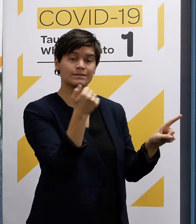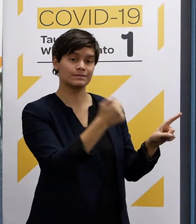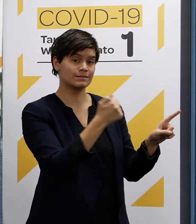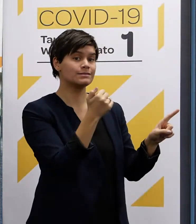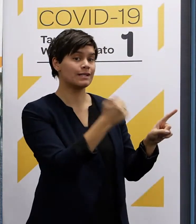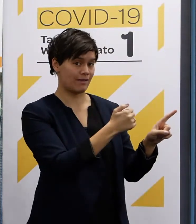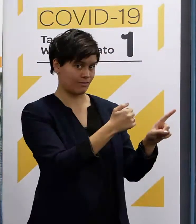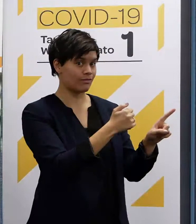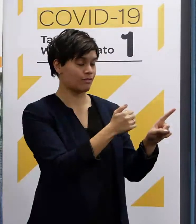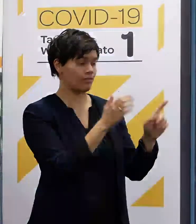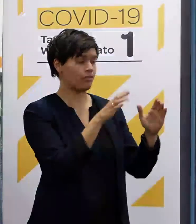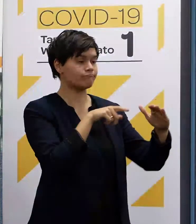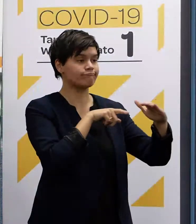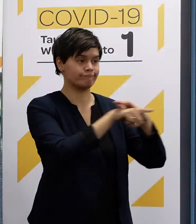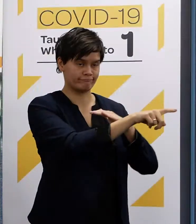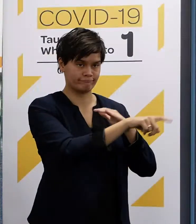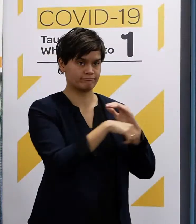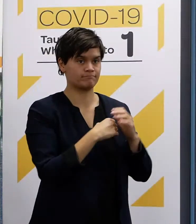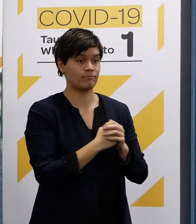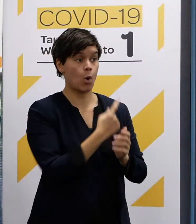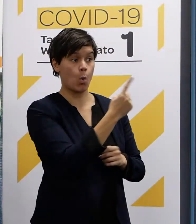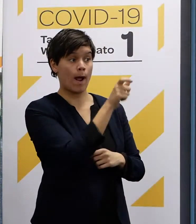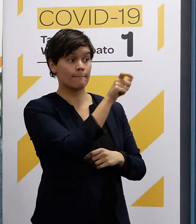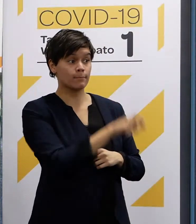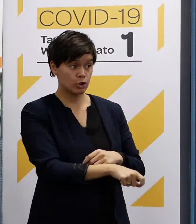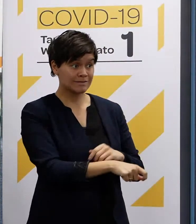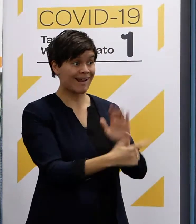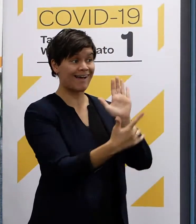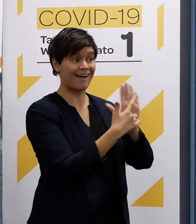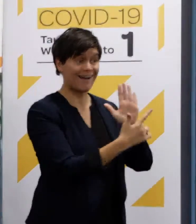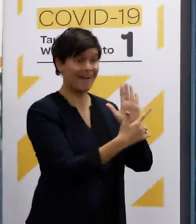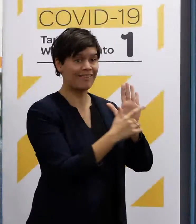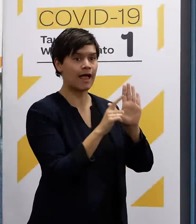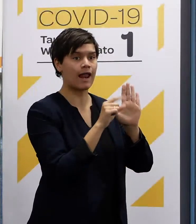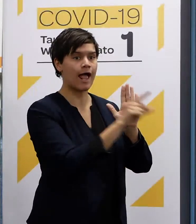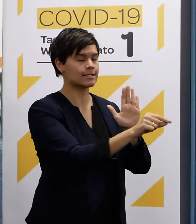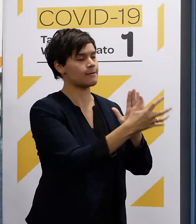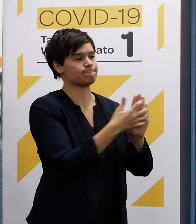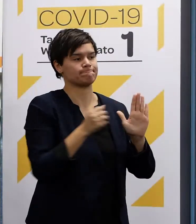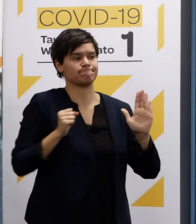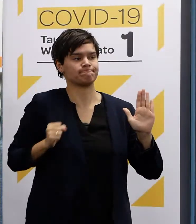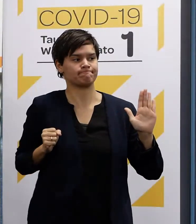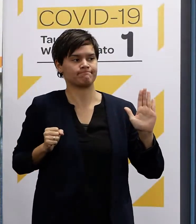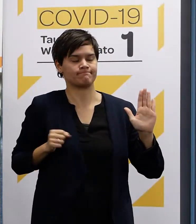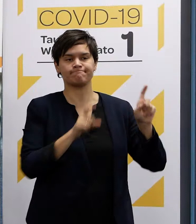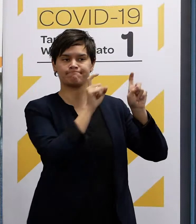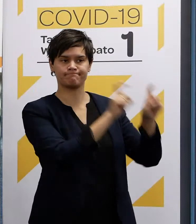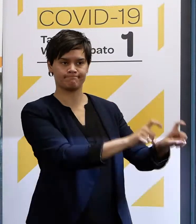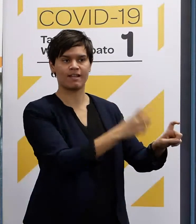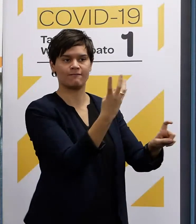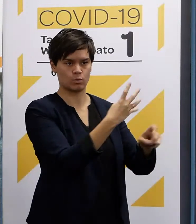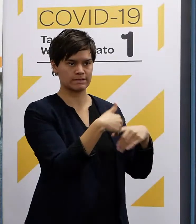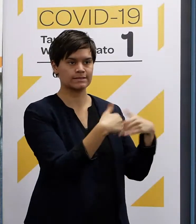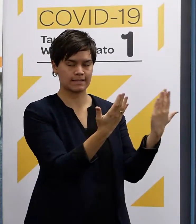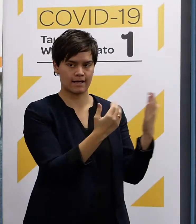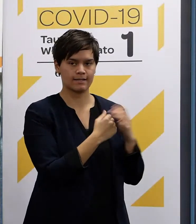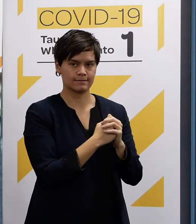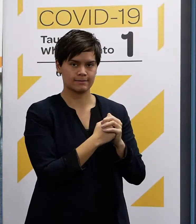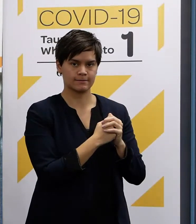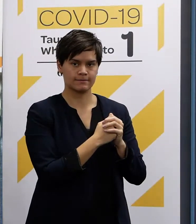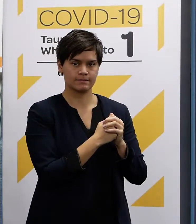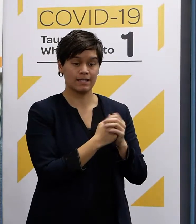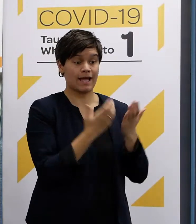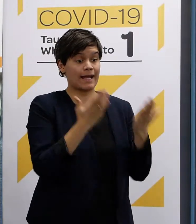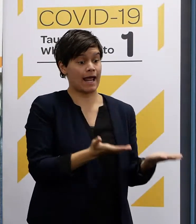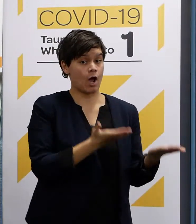people subsequently had their approval withdrawn and so remained in managed isolation for the 14 days. And I'm just going to hand